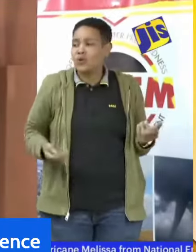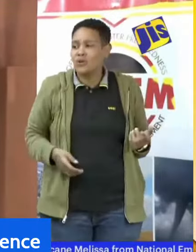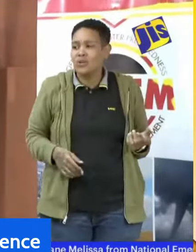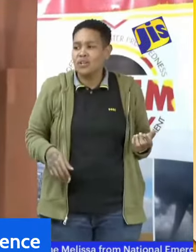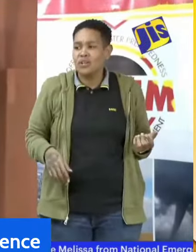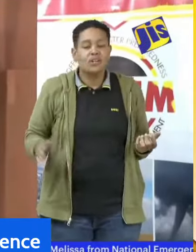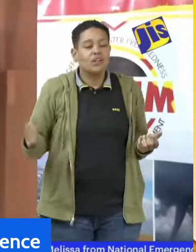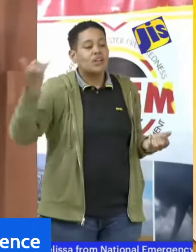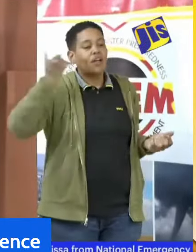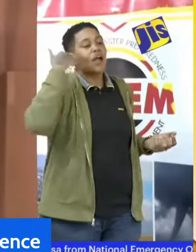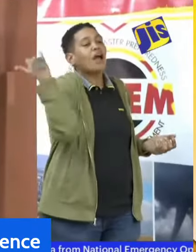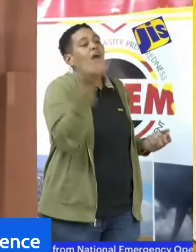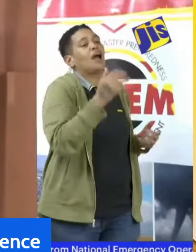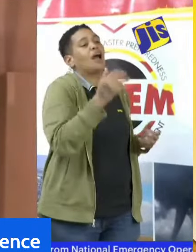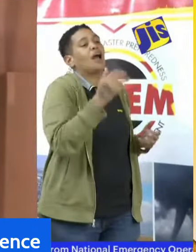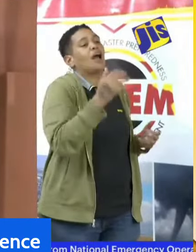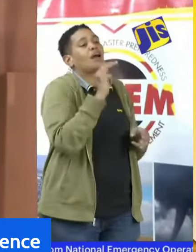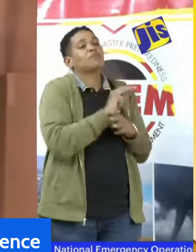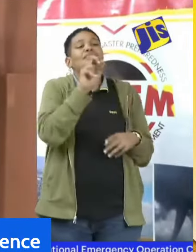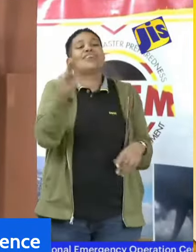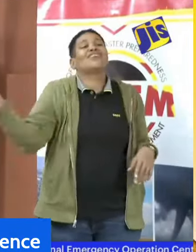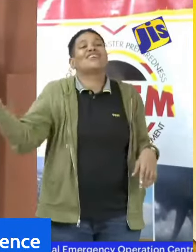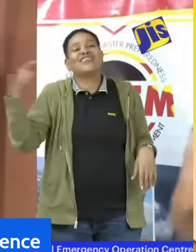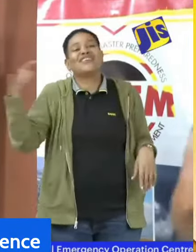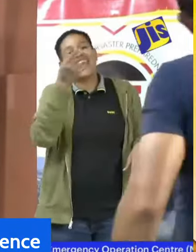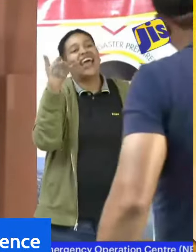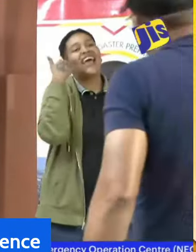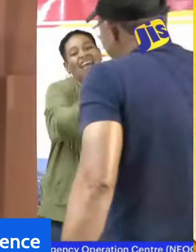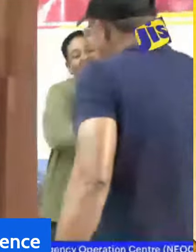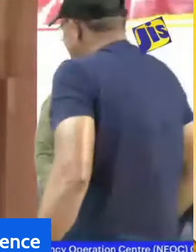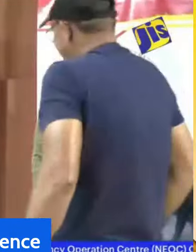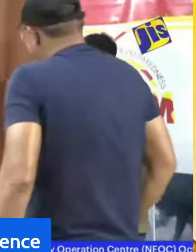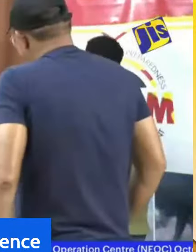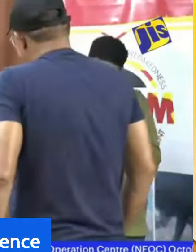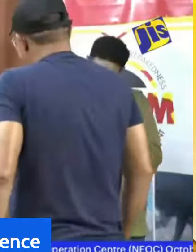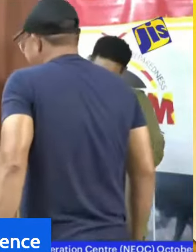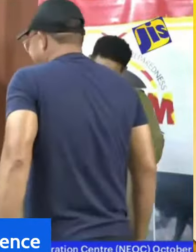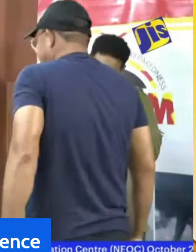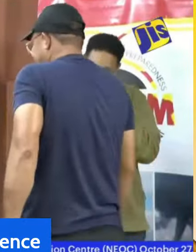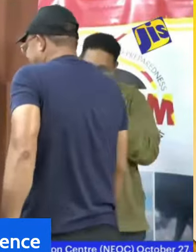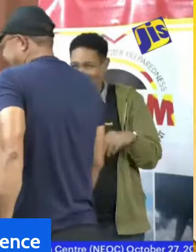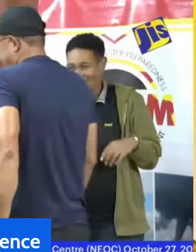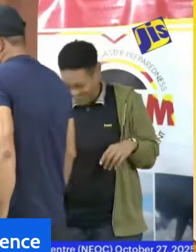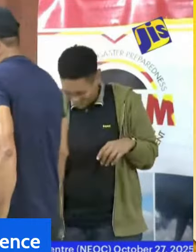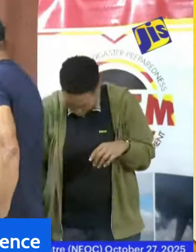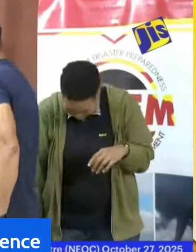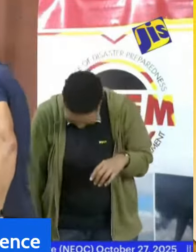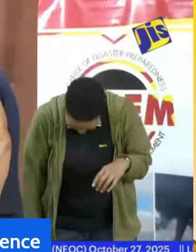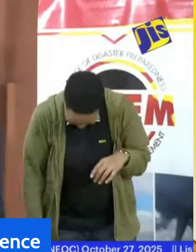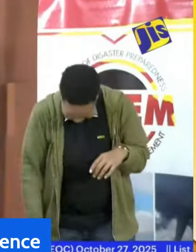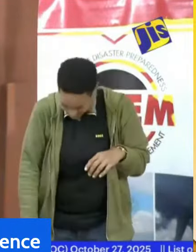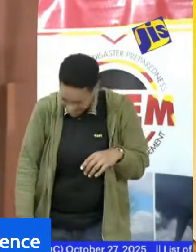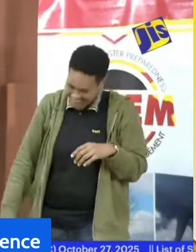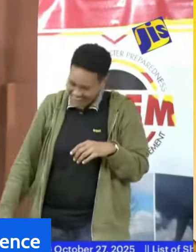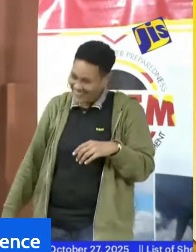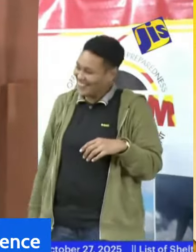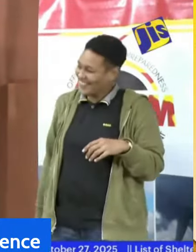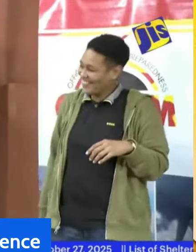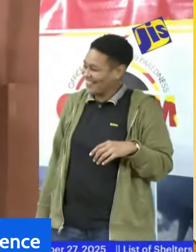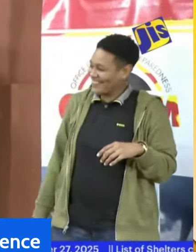told the answer is to call Minister Tufton. That's what Minister Mackenzie says, but I think there's a better answer to the question.